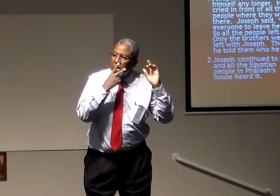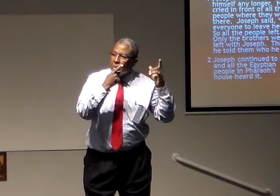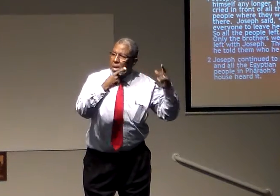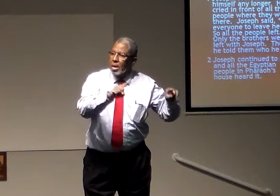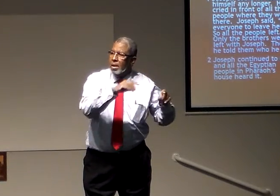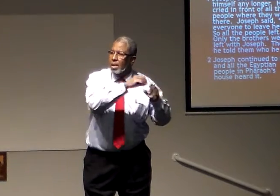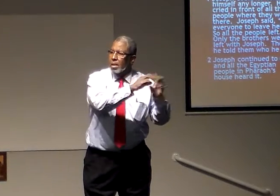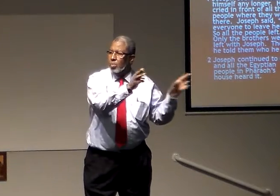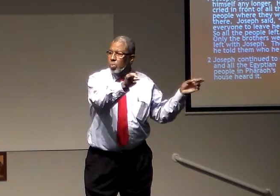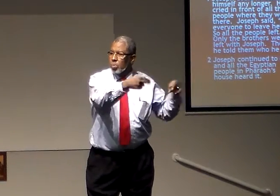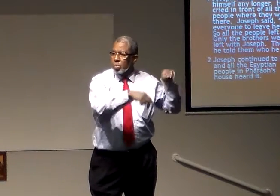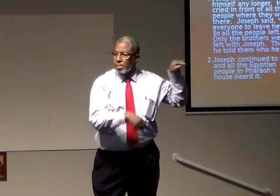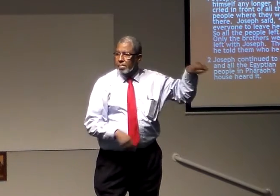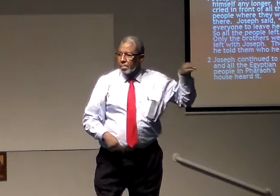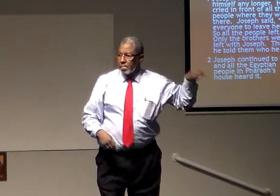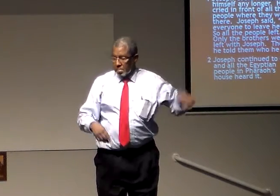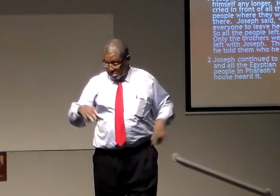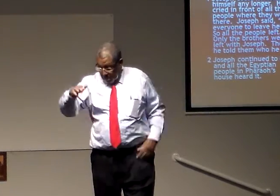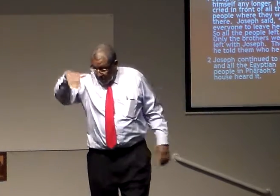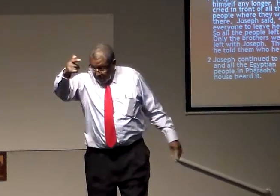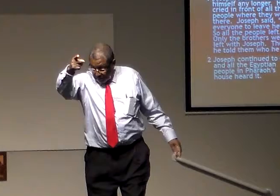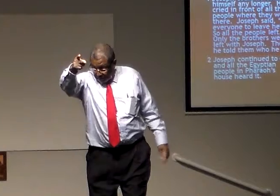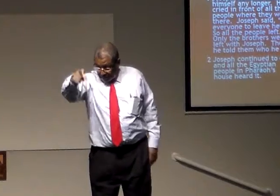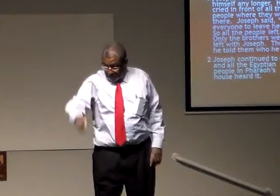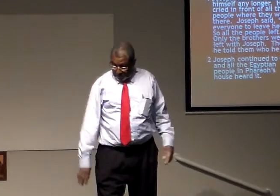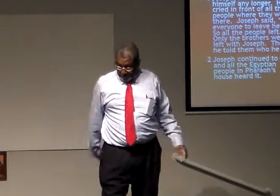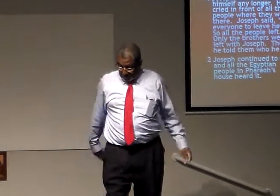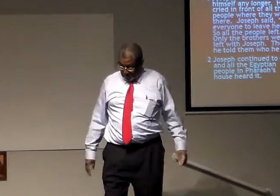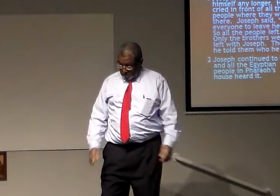on. They want to find out what's going on in that room.